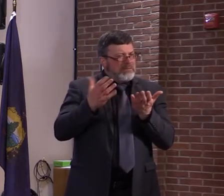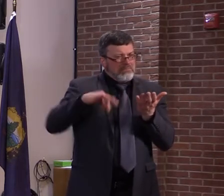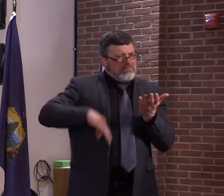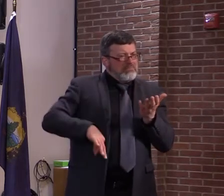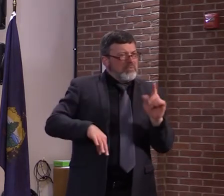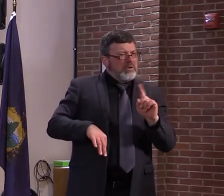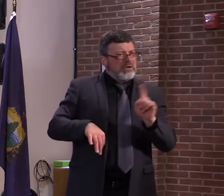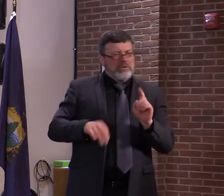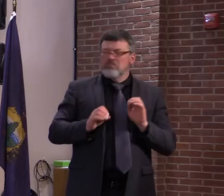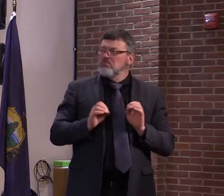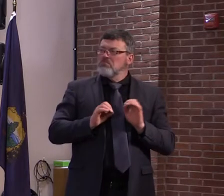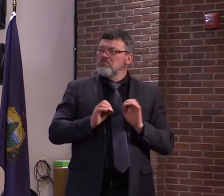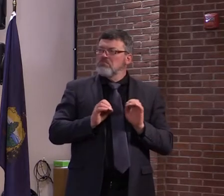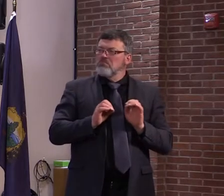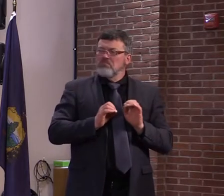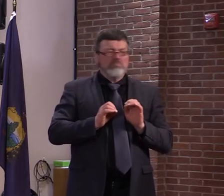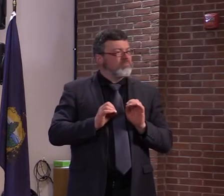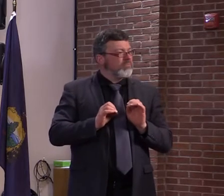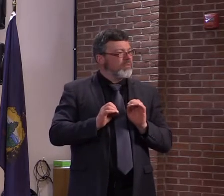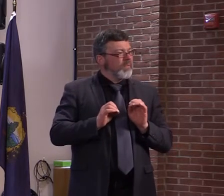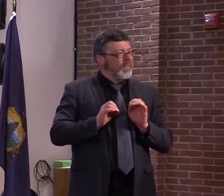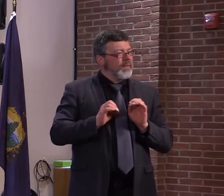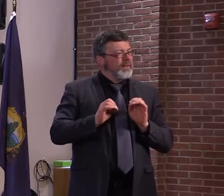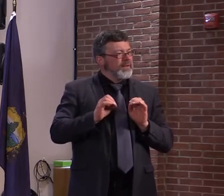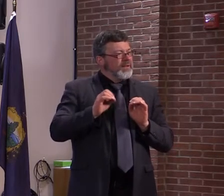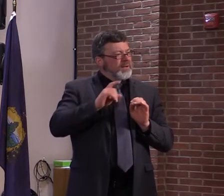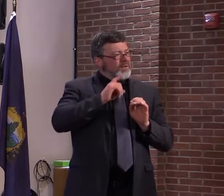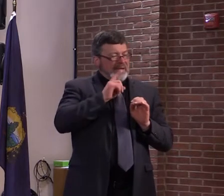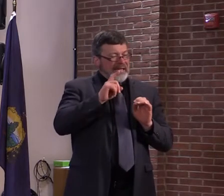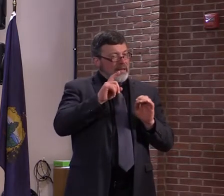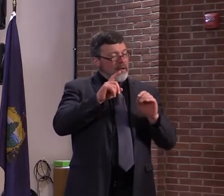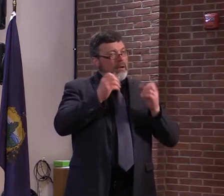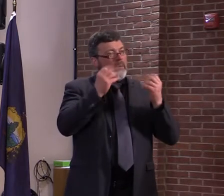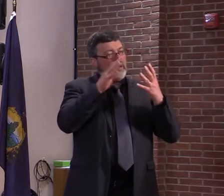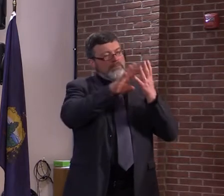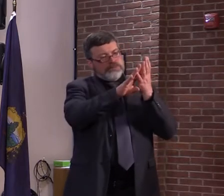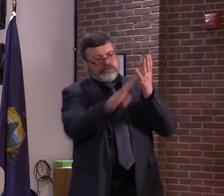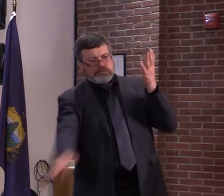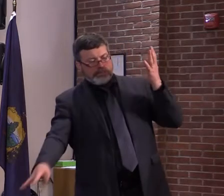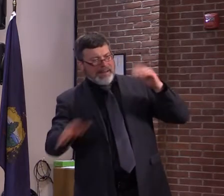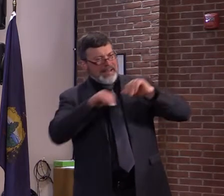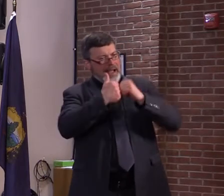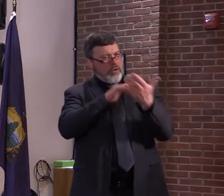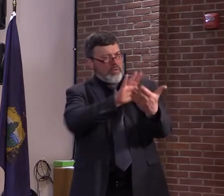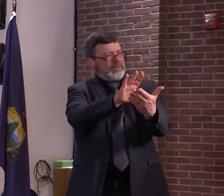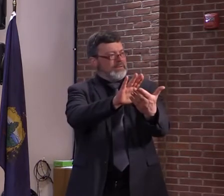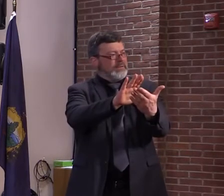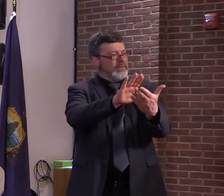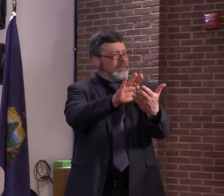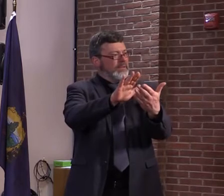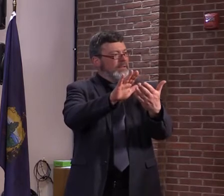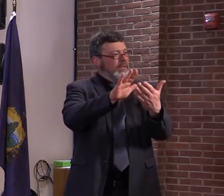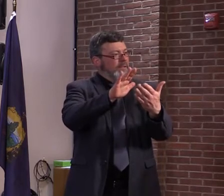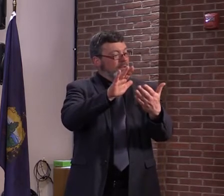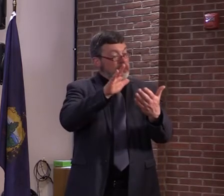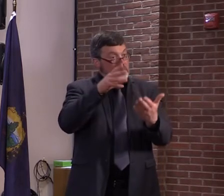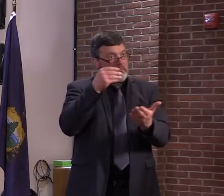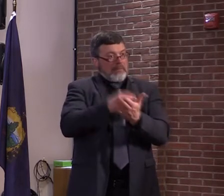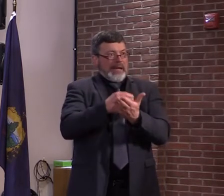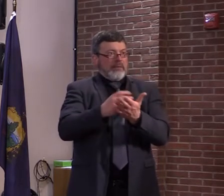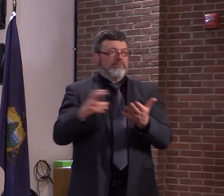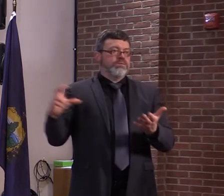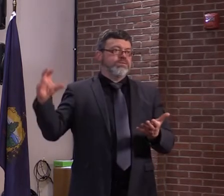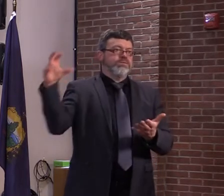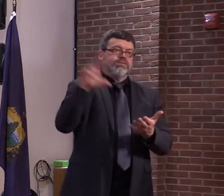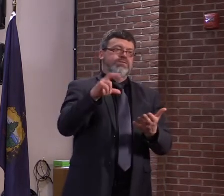It's just a very, you know, there are many other strategies that also cost millions of dollars that can be very helpful in